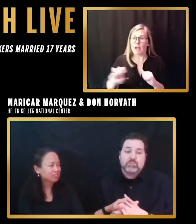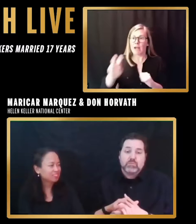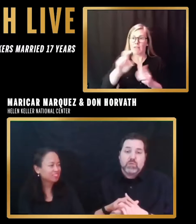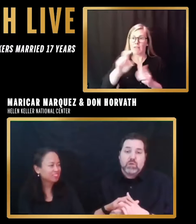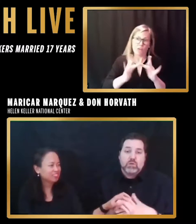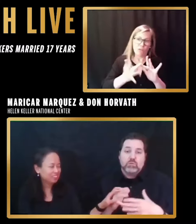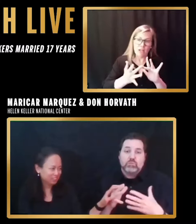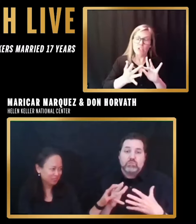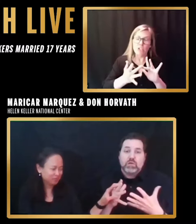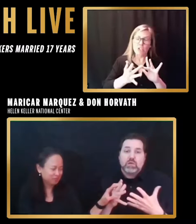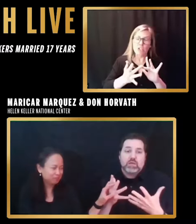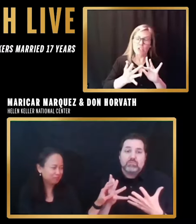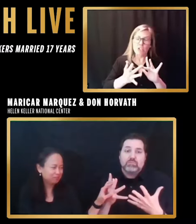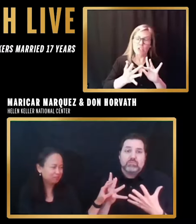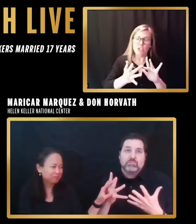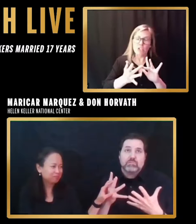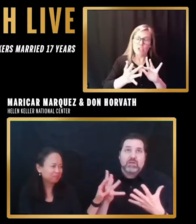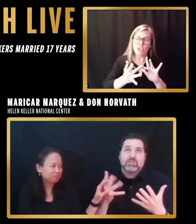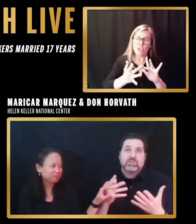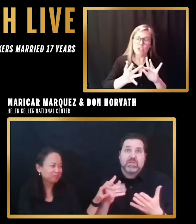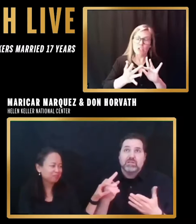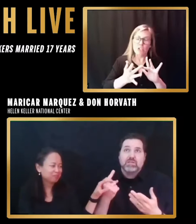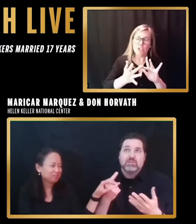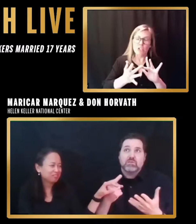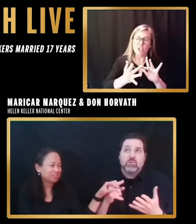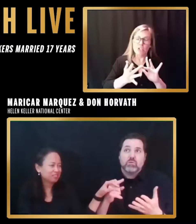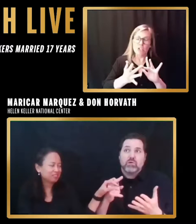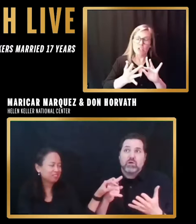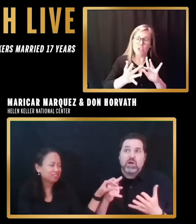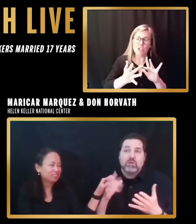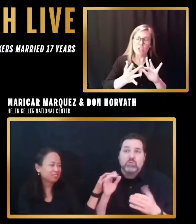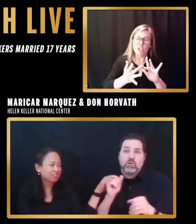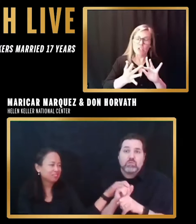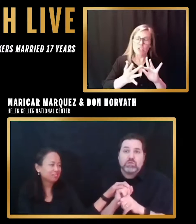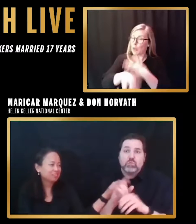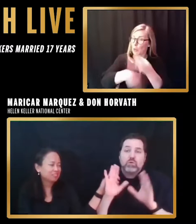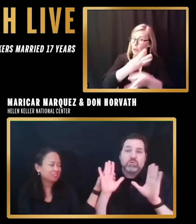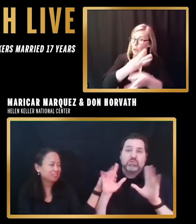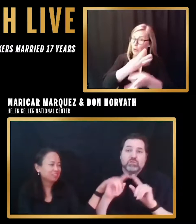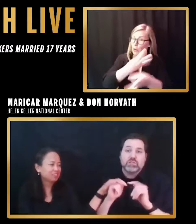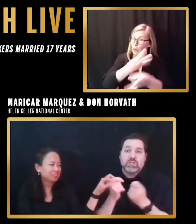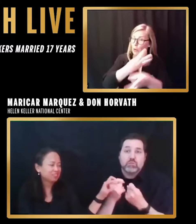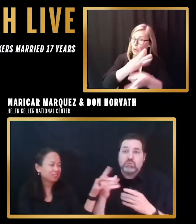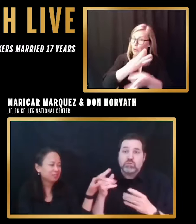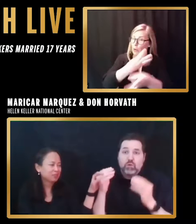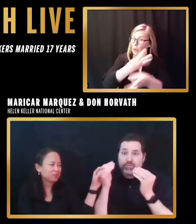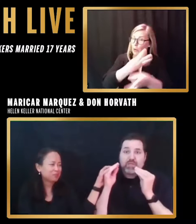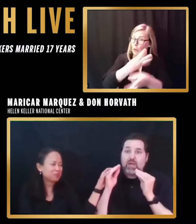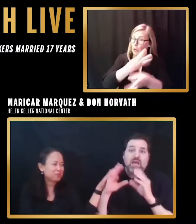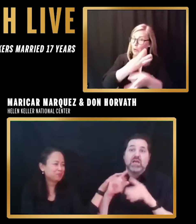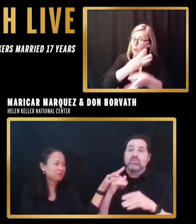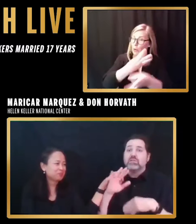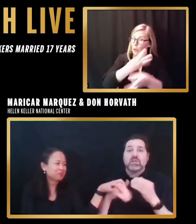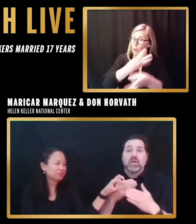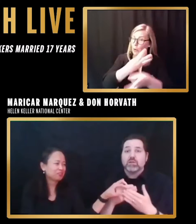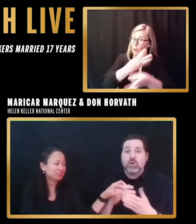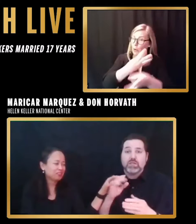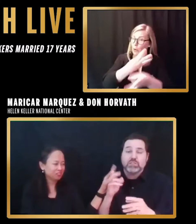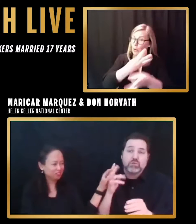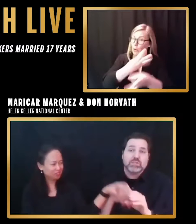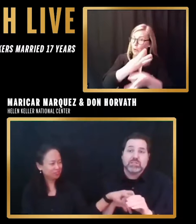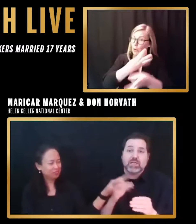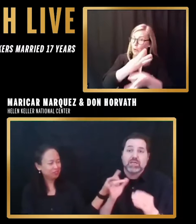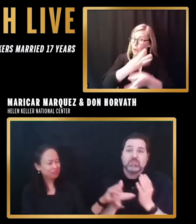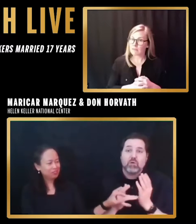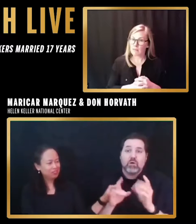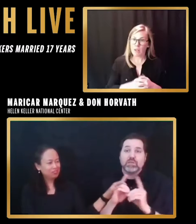And I have to say that, you know, I work with a wonderful team who taught me everything I know. I